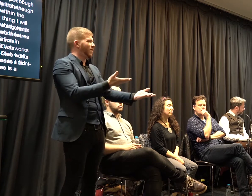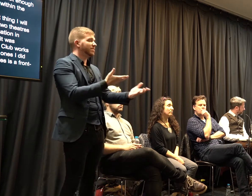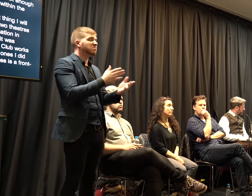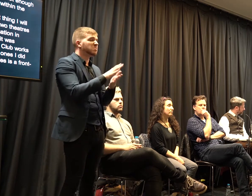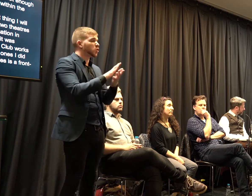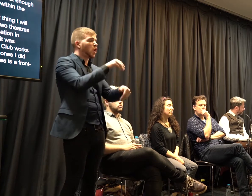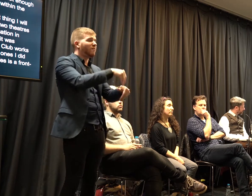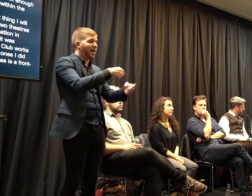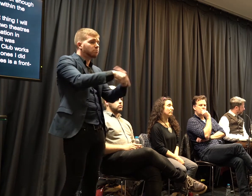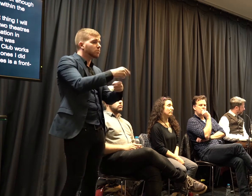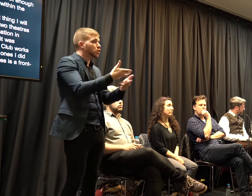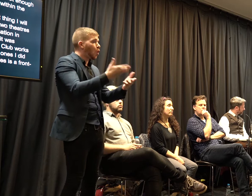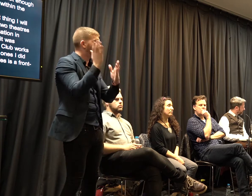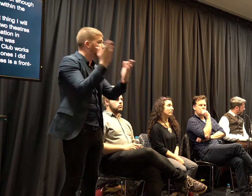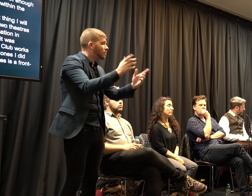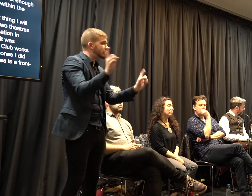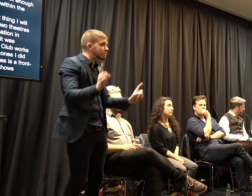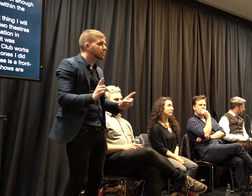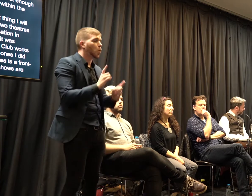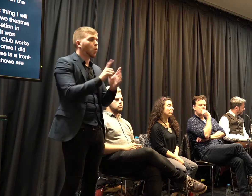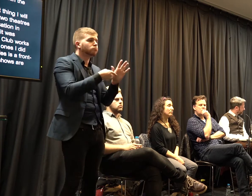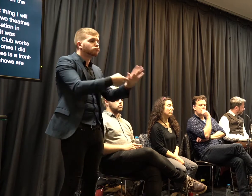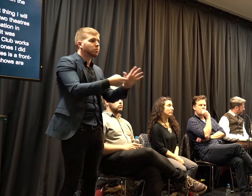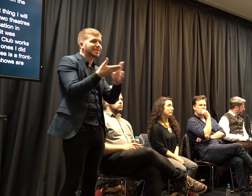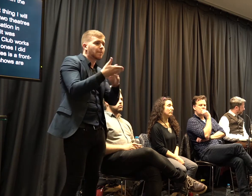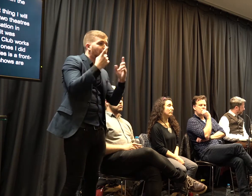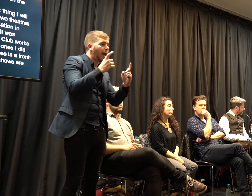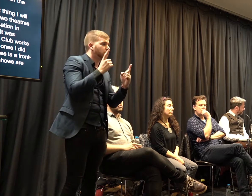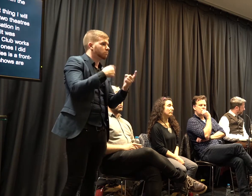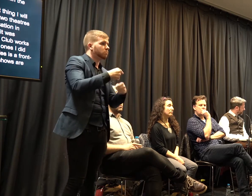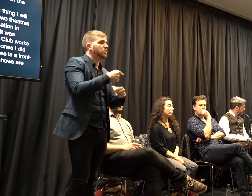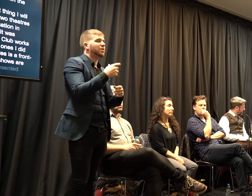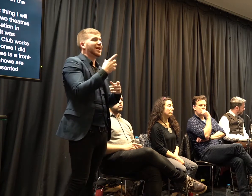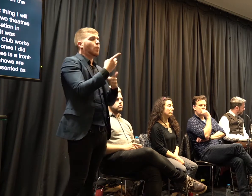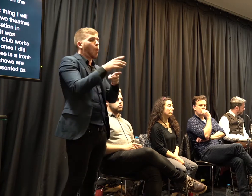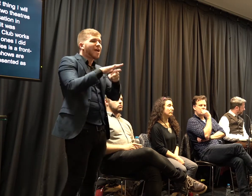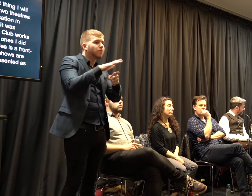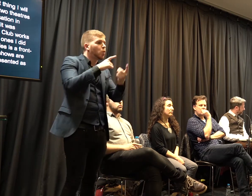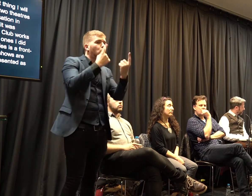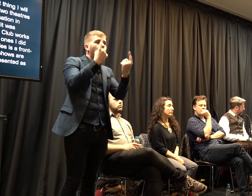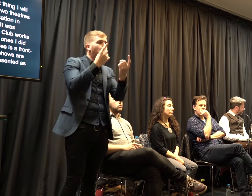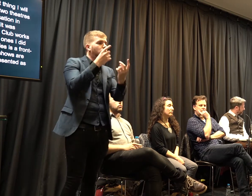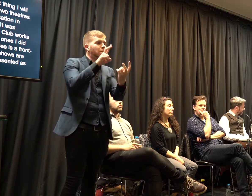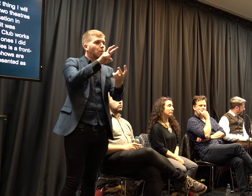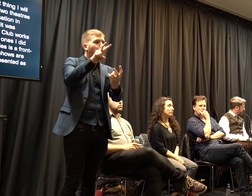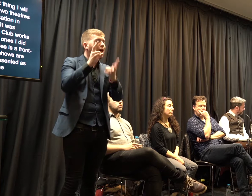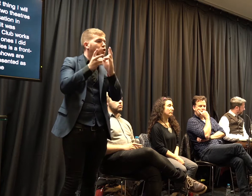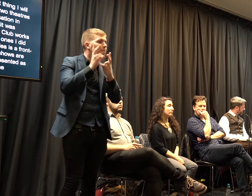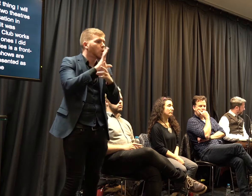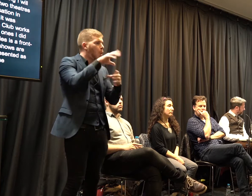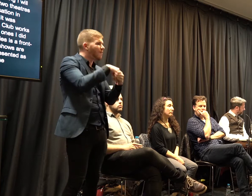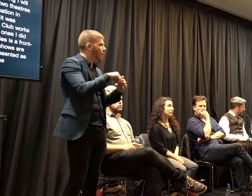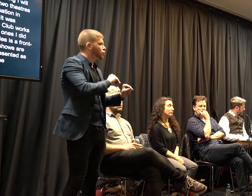kinds of shows are represented as being accessible. It doesn't influence who the interpreters are. It's not involved in